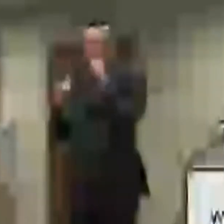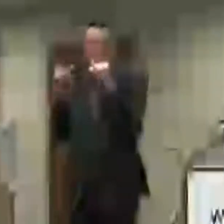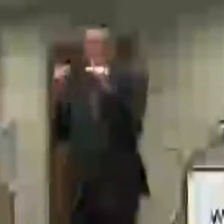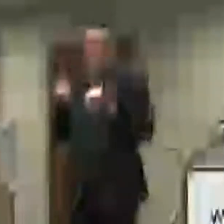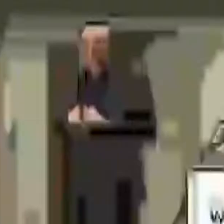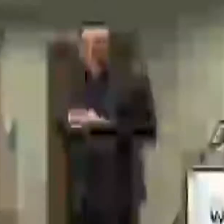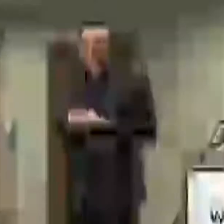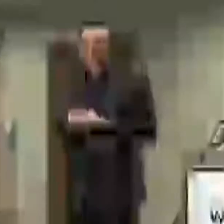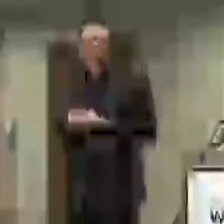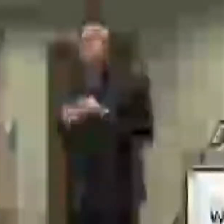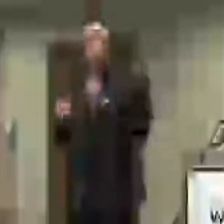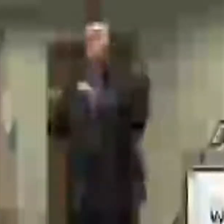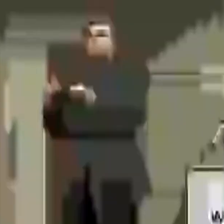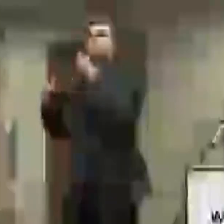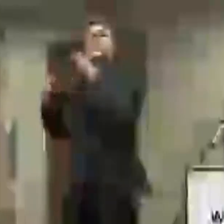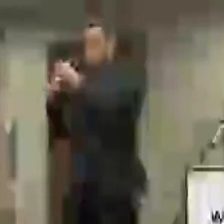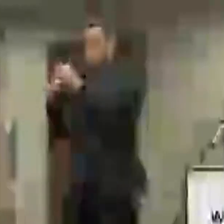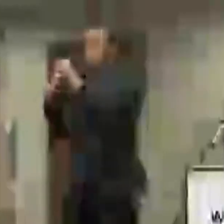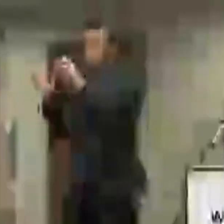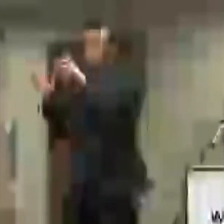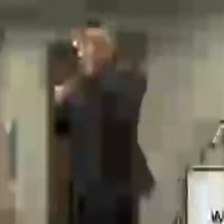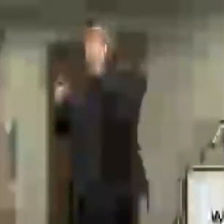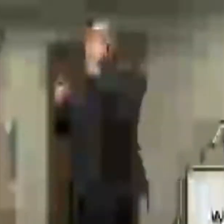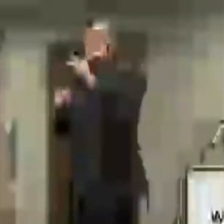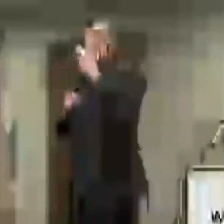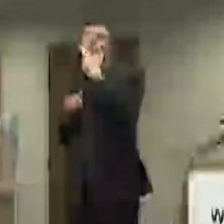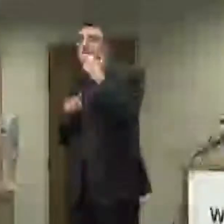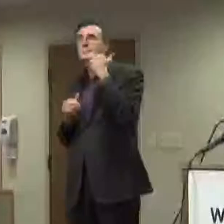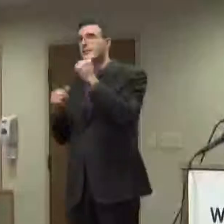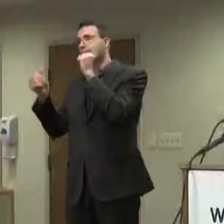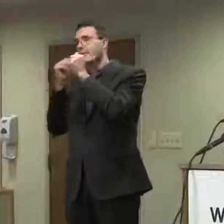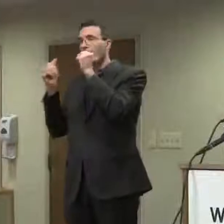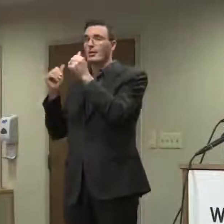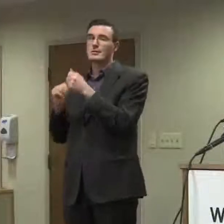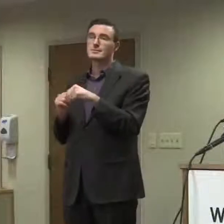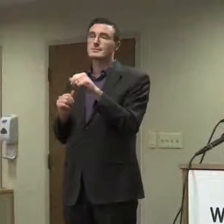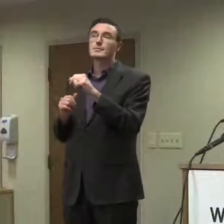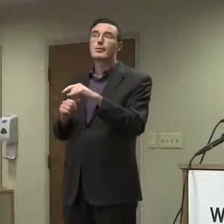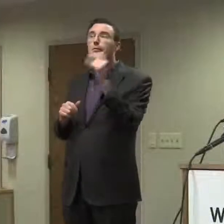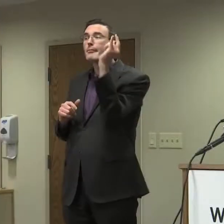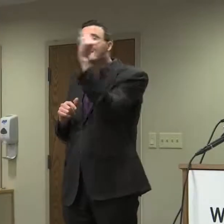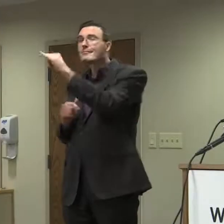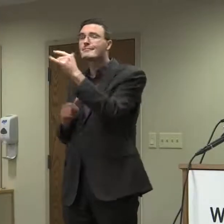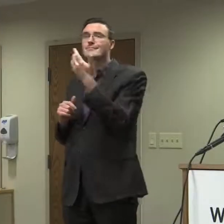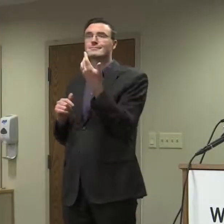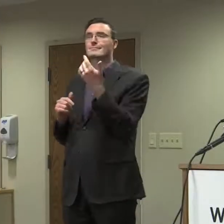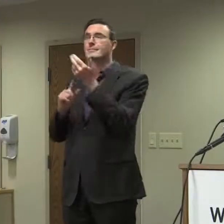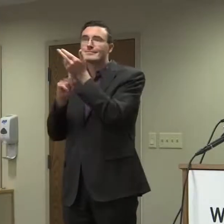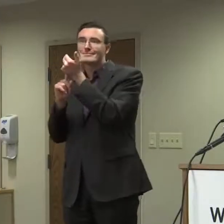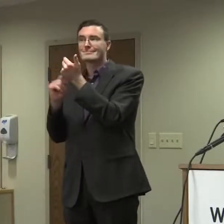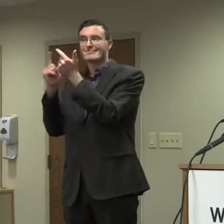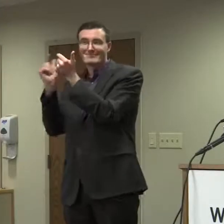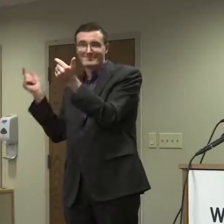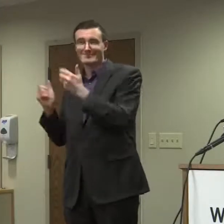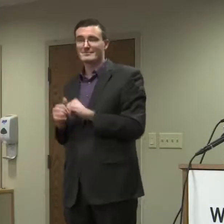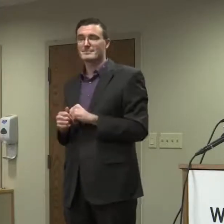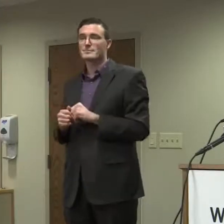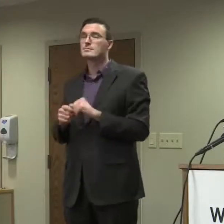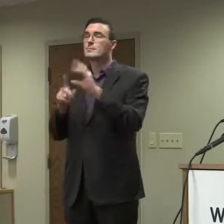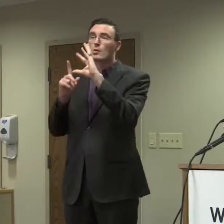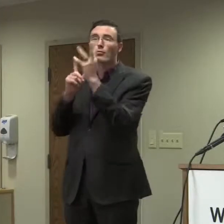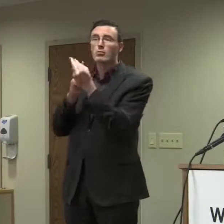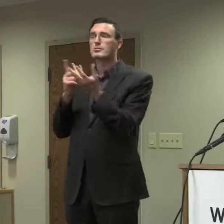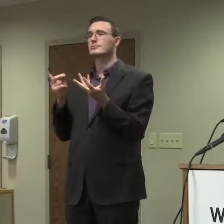impacted our hospitality industry, including restaurants, bars, and the travel industry, our cultural institutions,